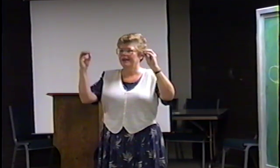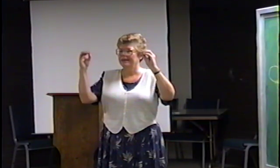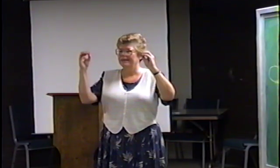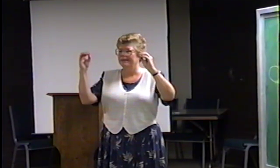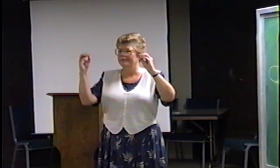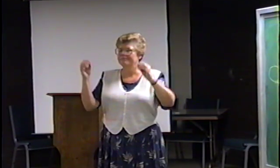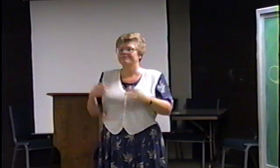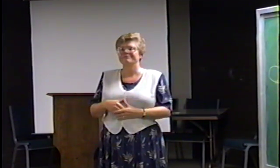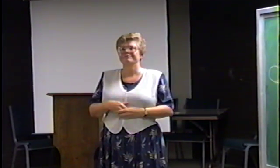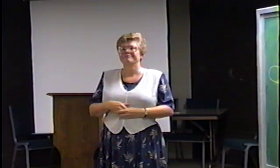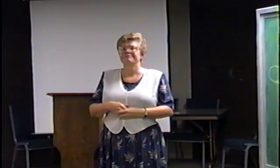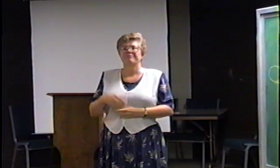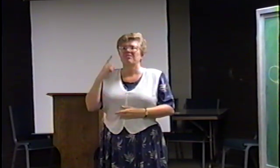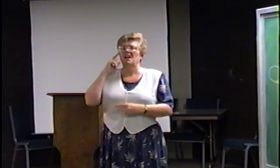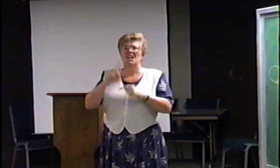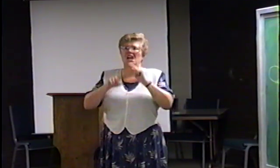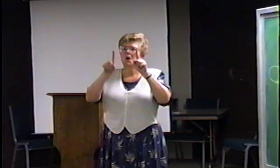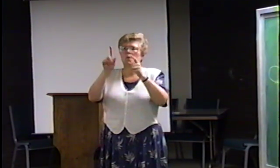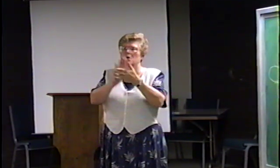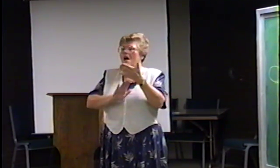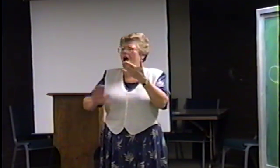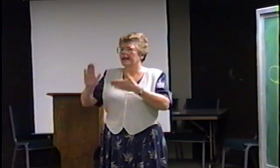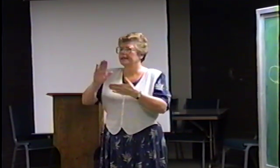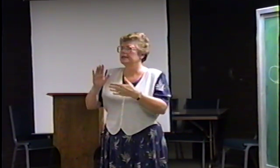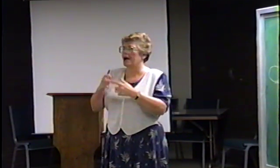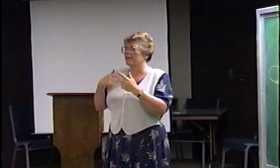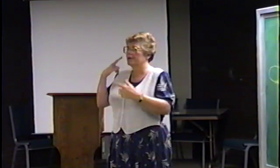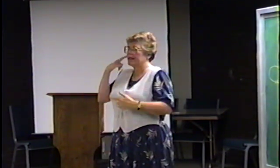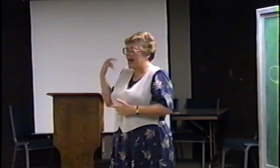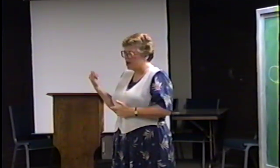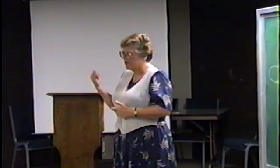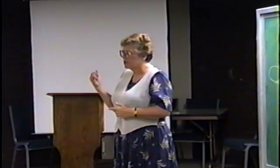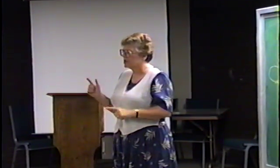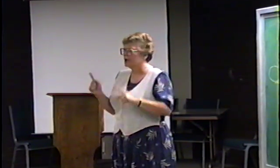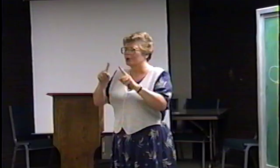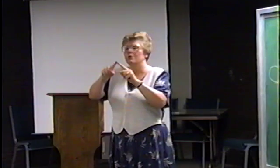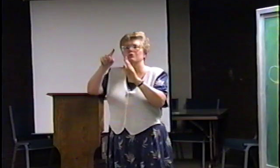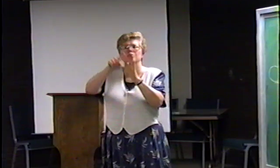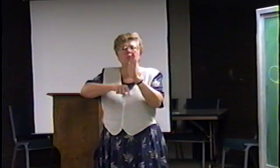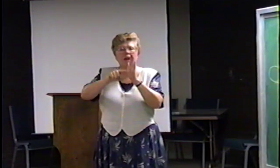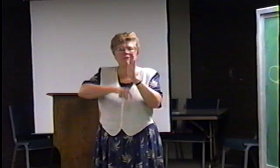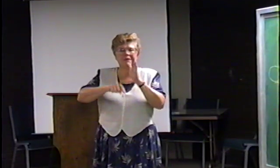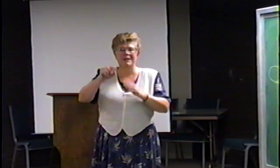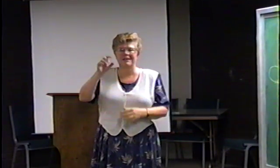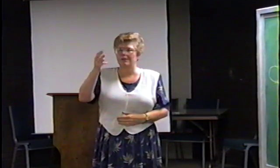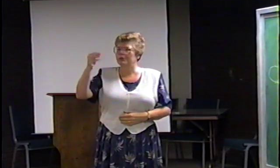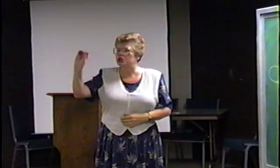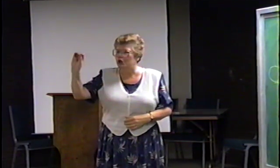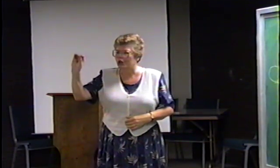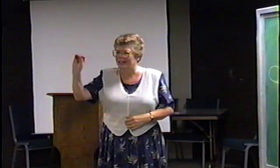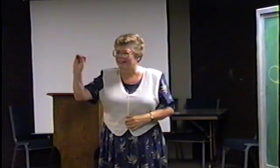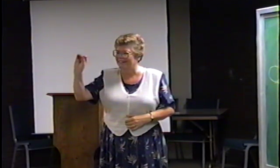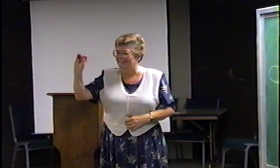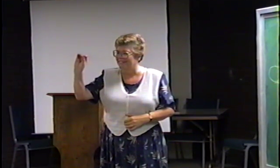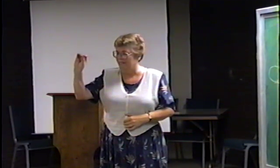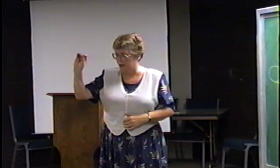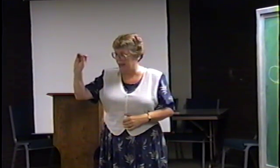Nothing. I can't go to college. I'm from Paris, go to Springfield, Missouri.